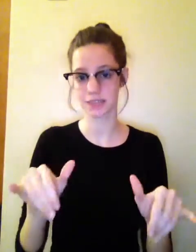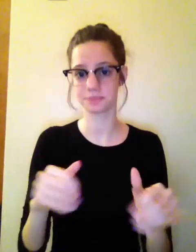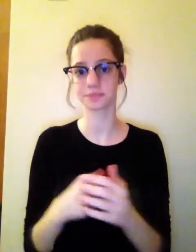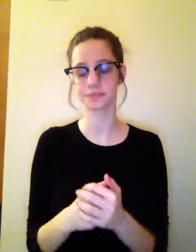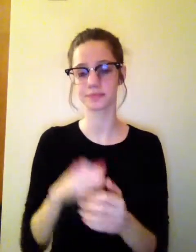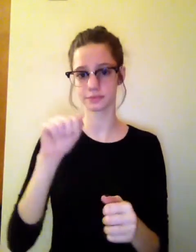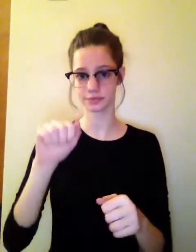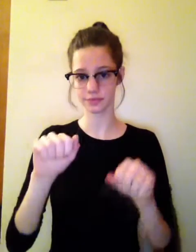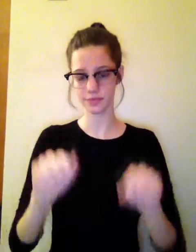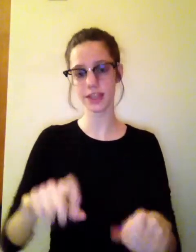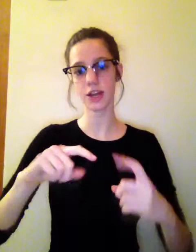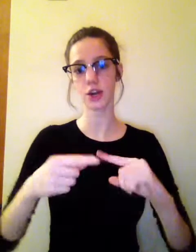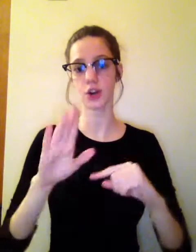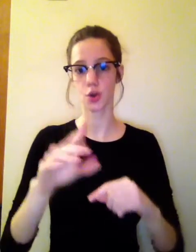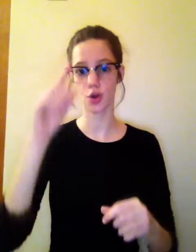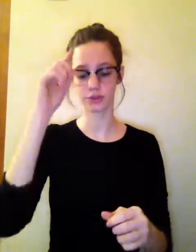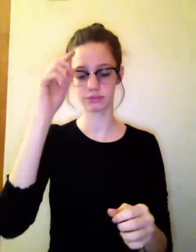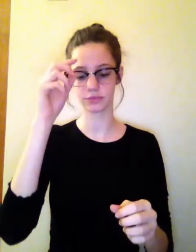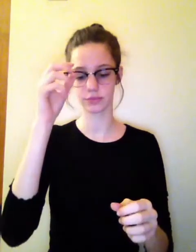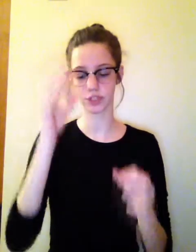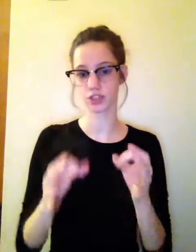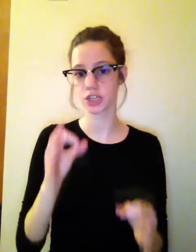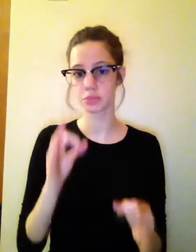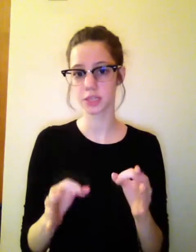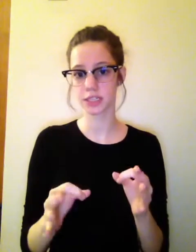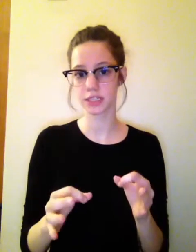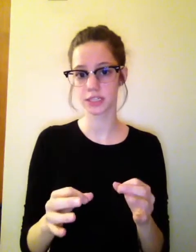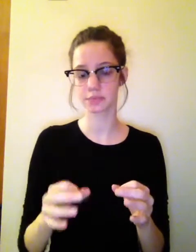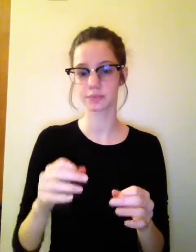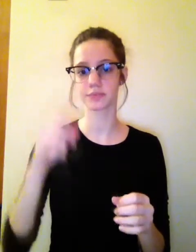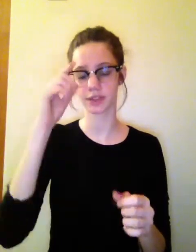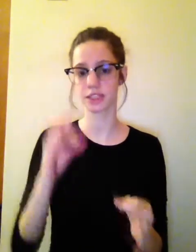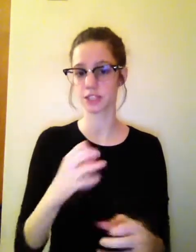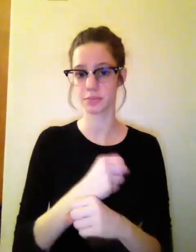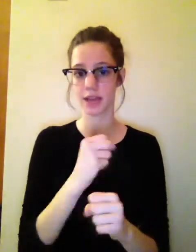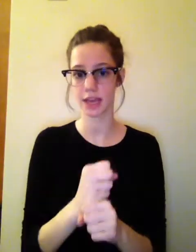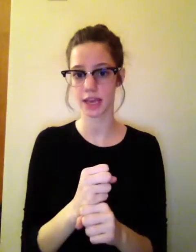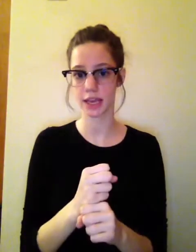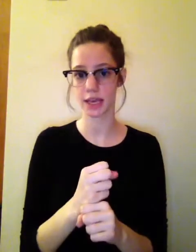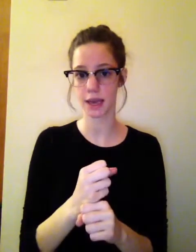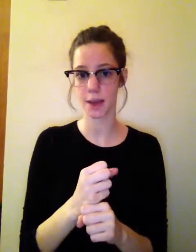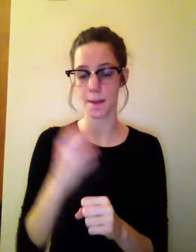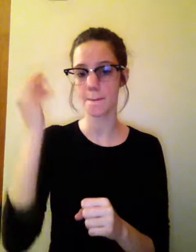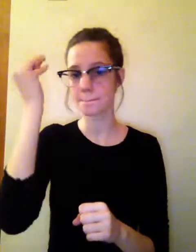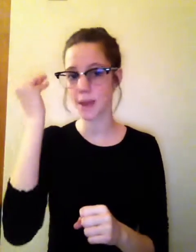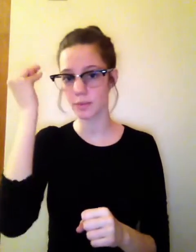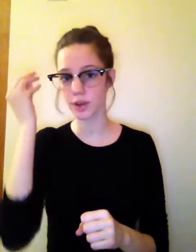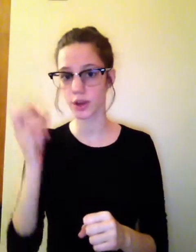hurt your judgment, decision-making, memory, and ability to learn.